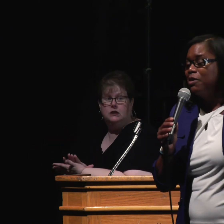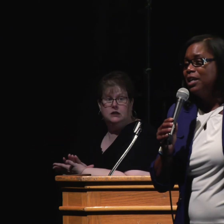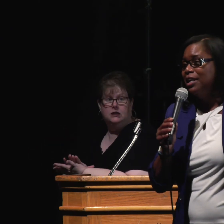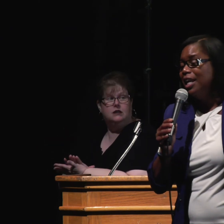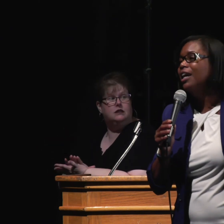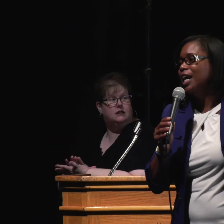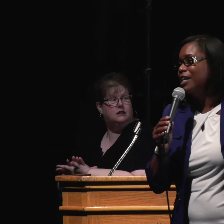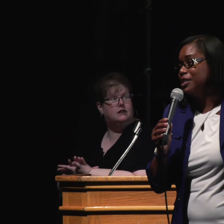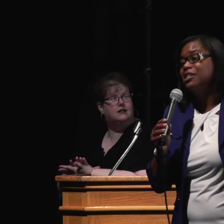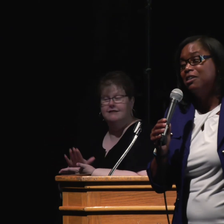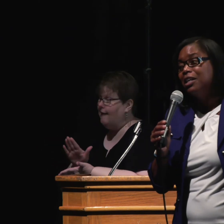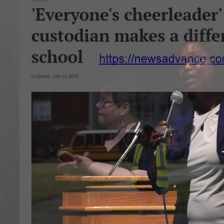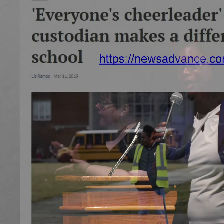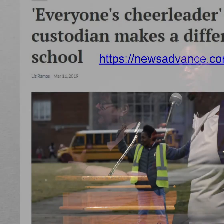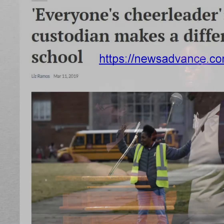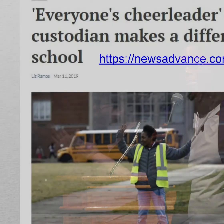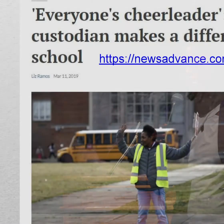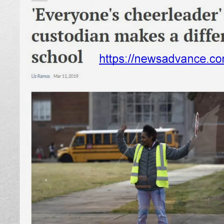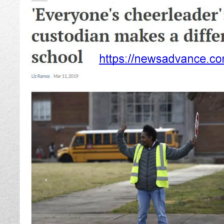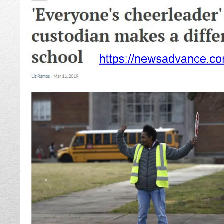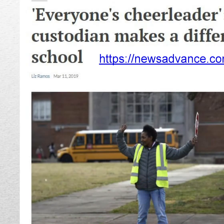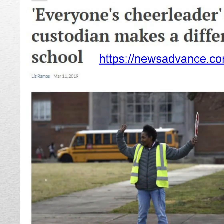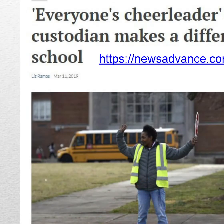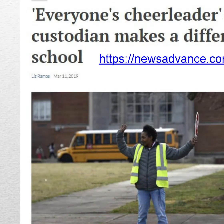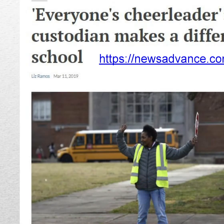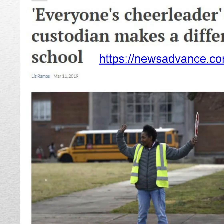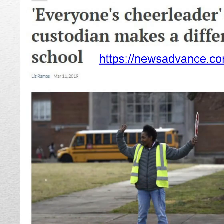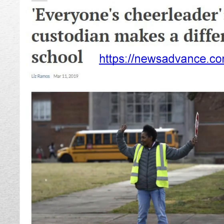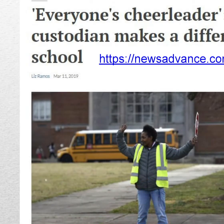the custodian here, head custodian here.